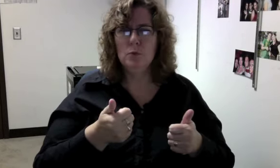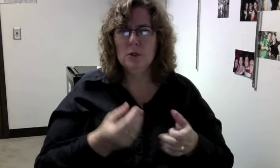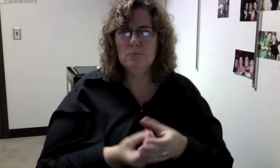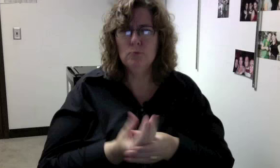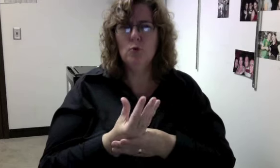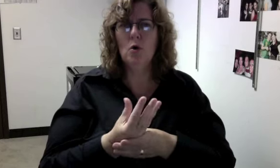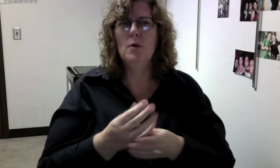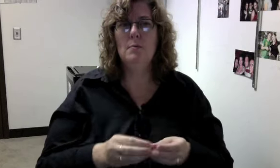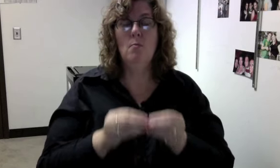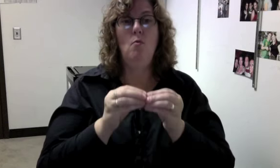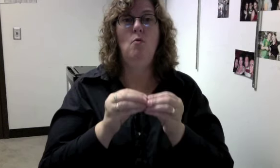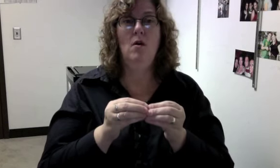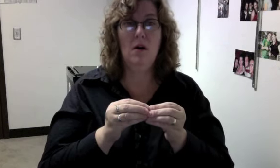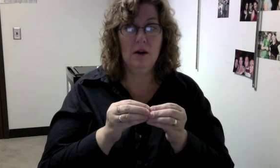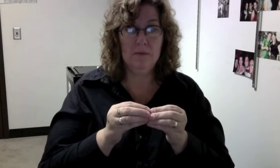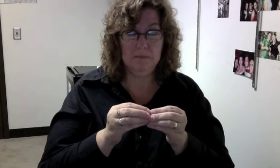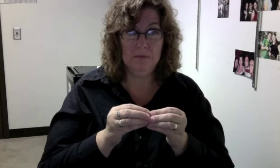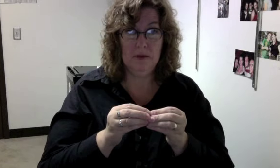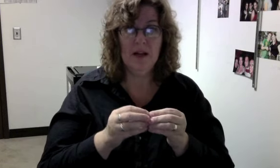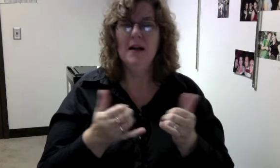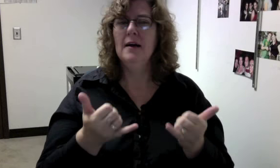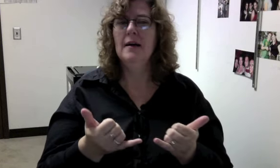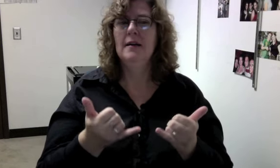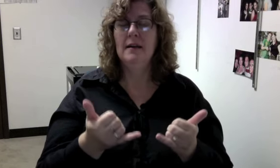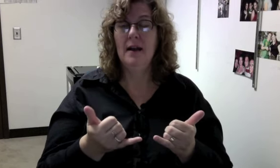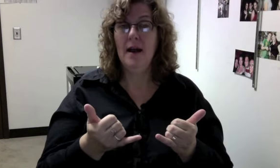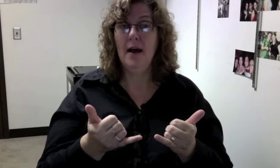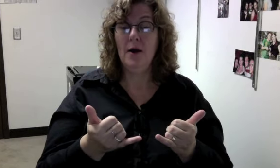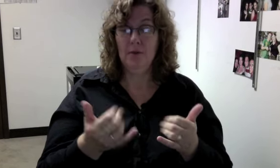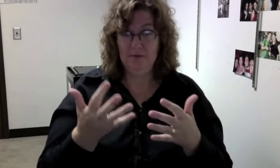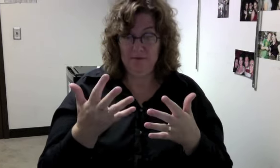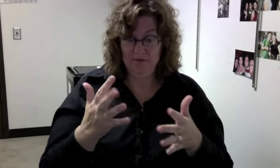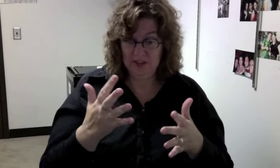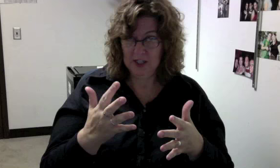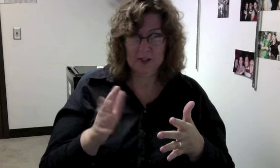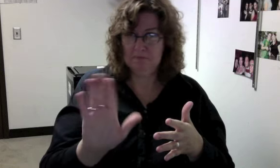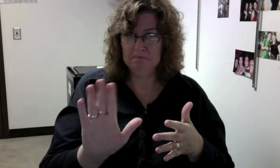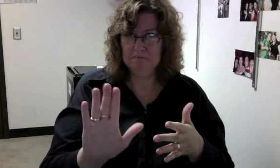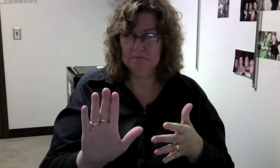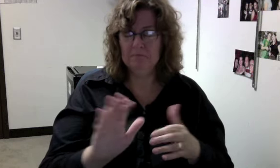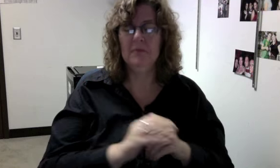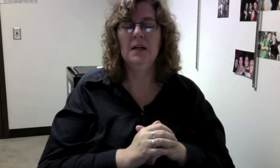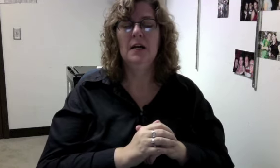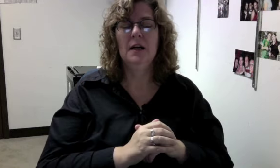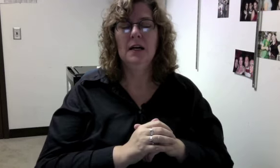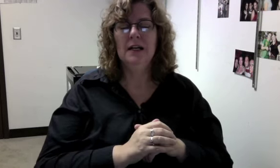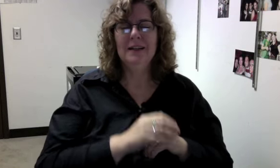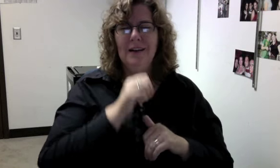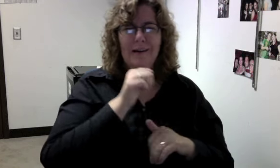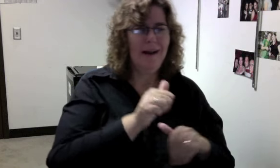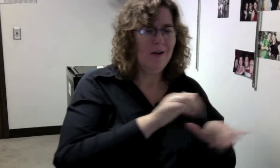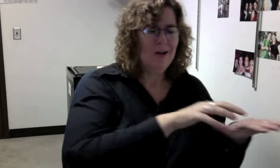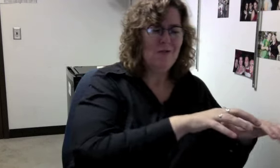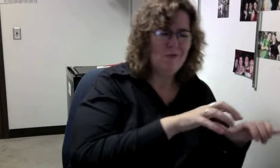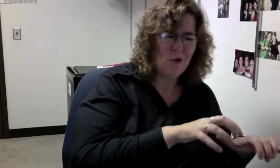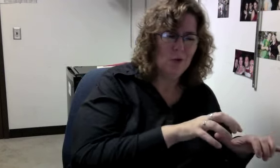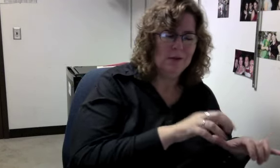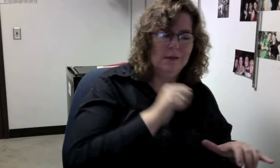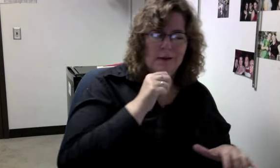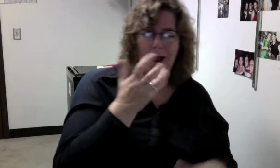let's limit the field down. Now let's maybe not go as cold and maybe not go as hot,